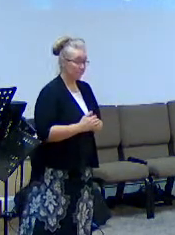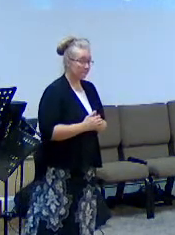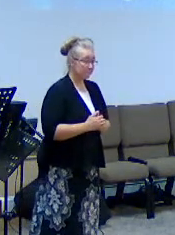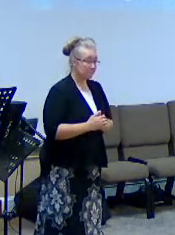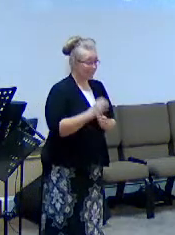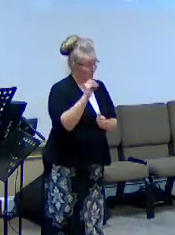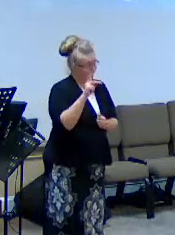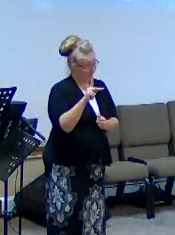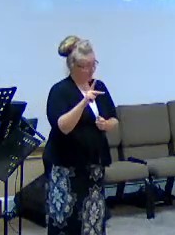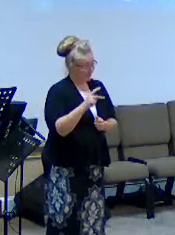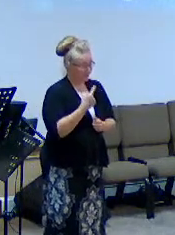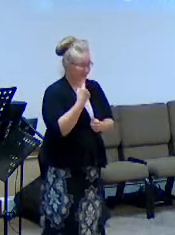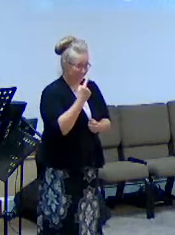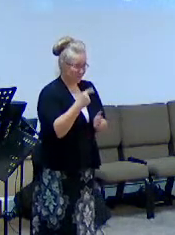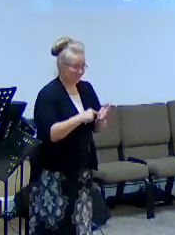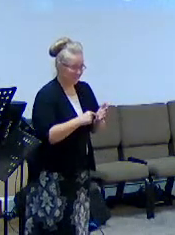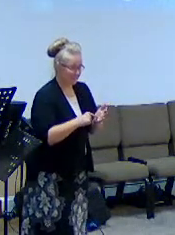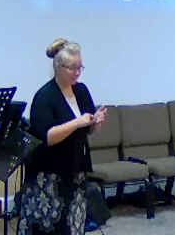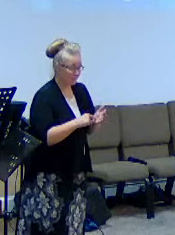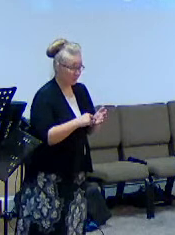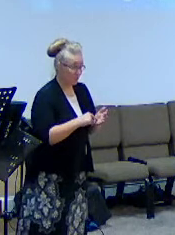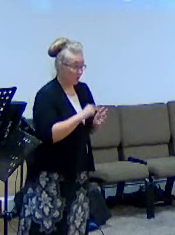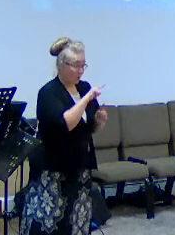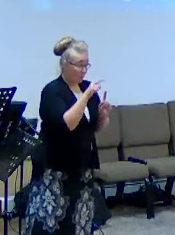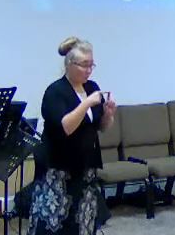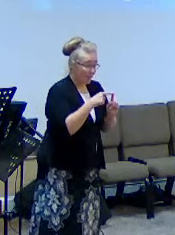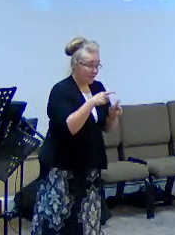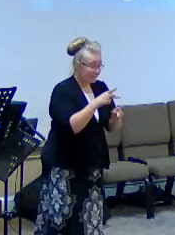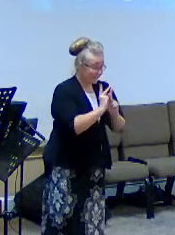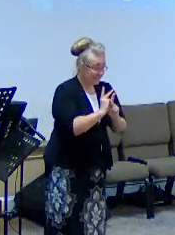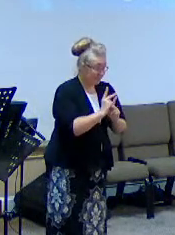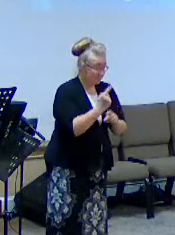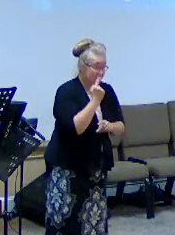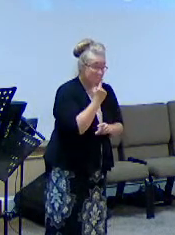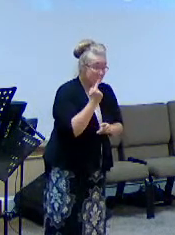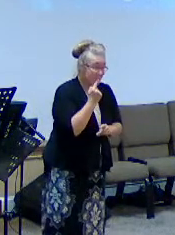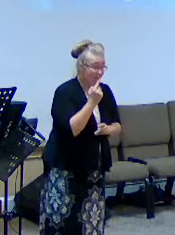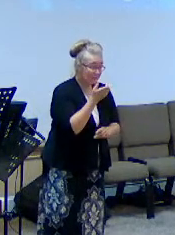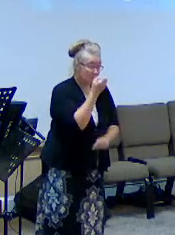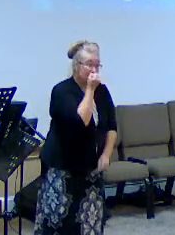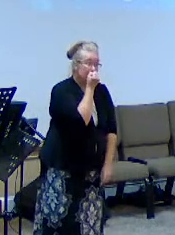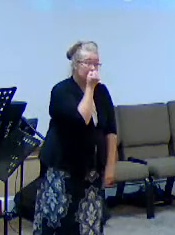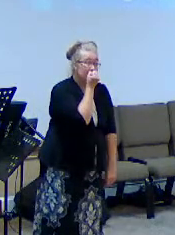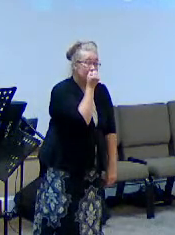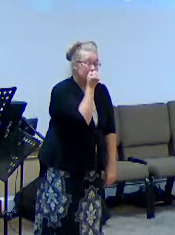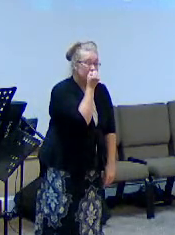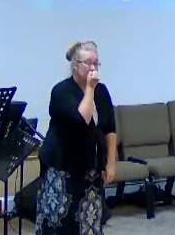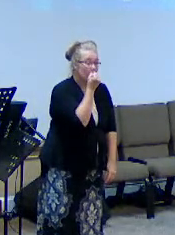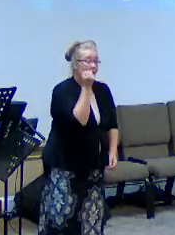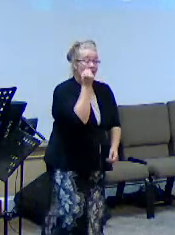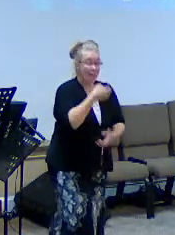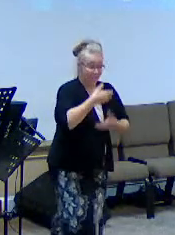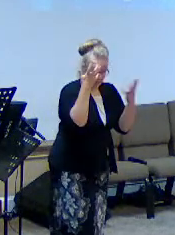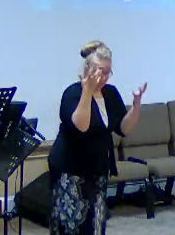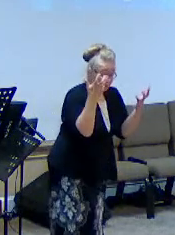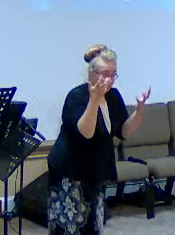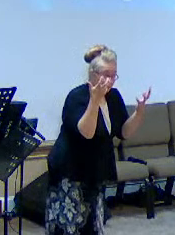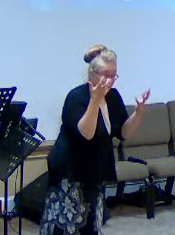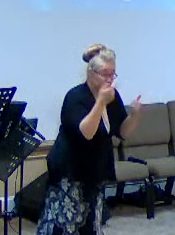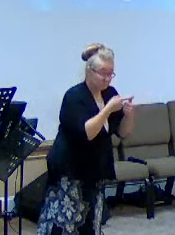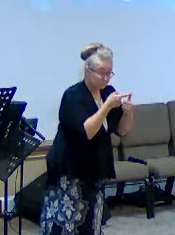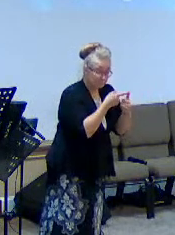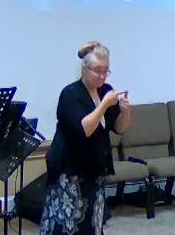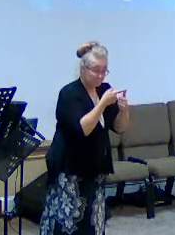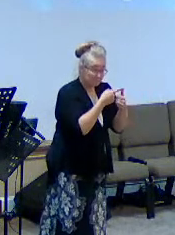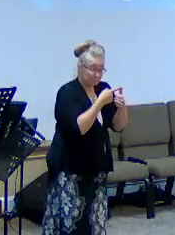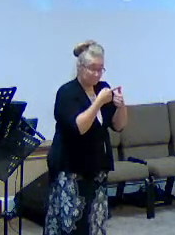Okay, let me go through this. When to keep our mouth silent. Don't open your mouth in the heat of anger, according to